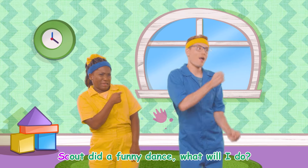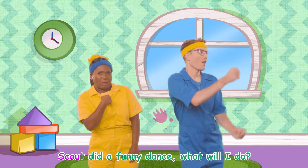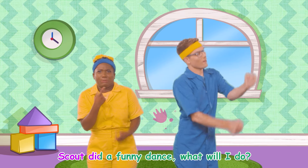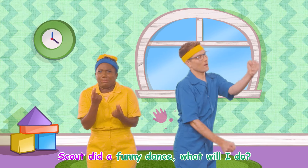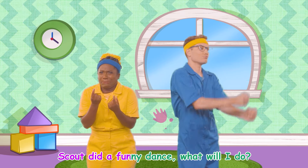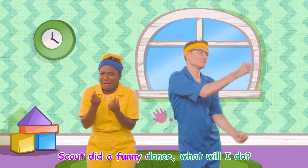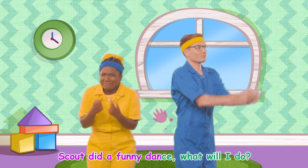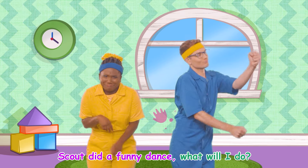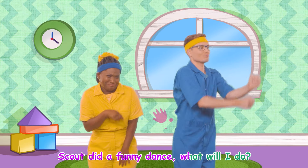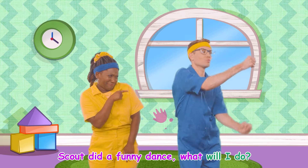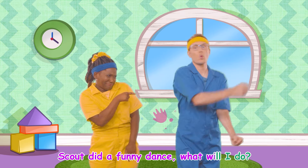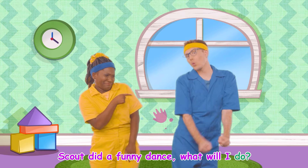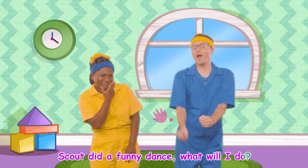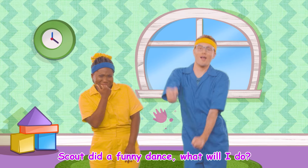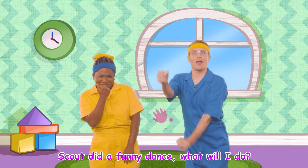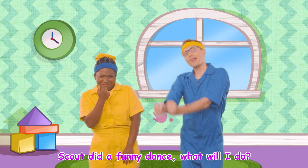Scout did a funny dance, what'll I do?